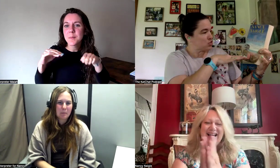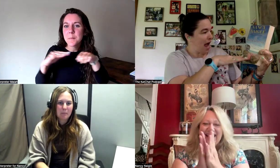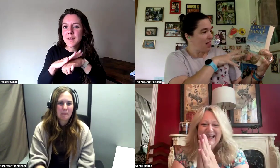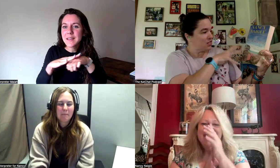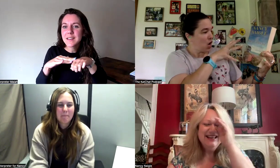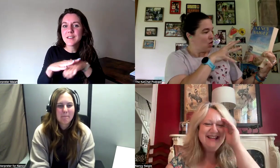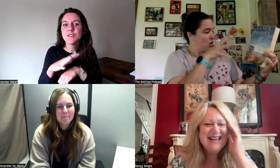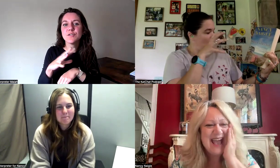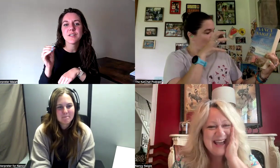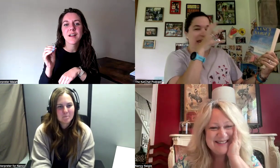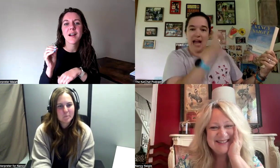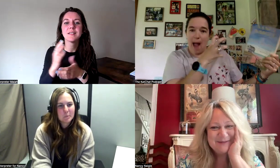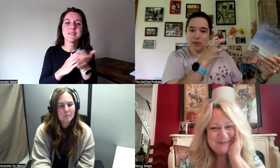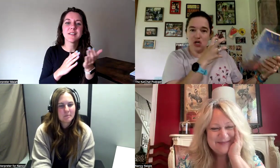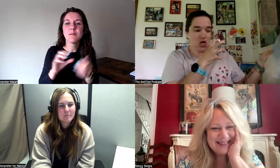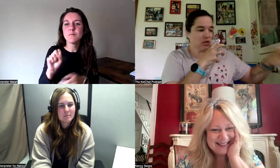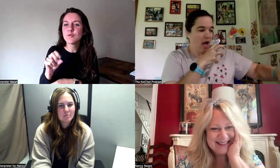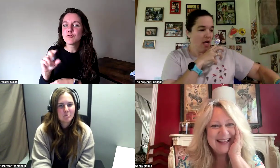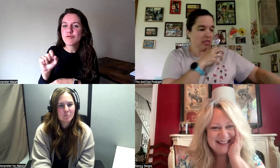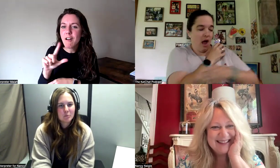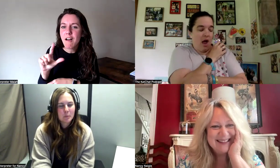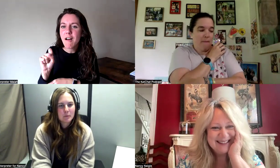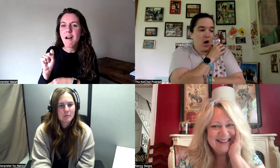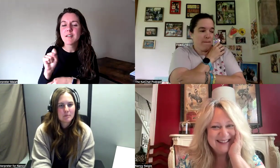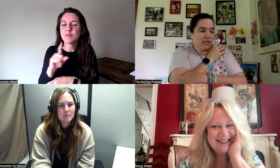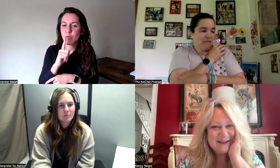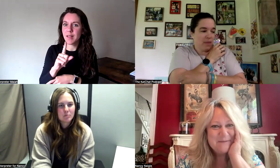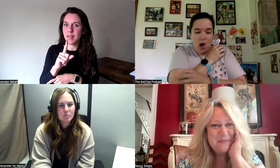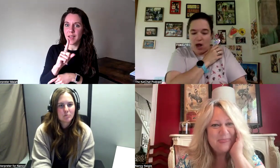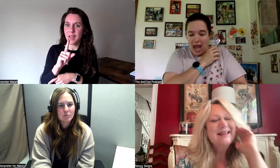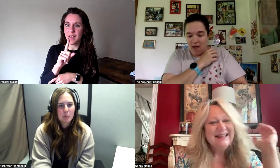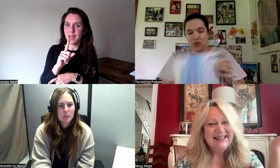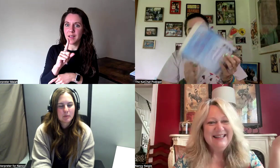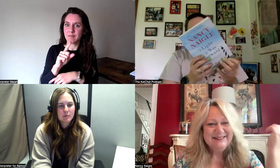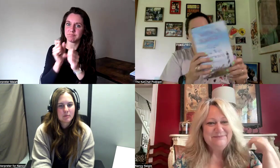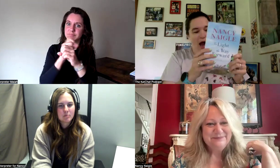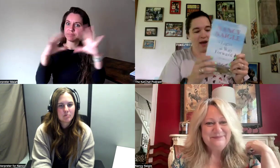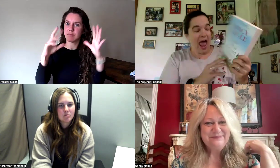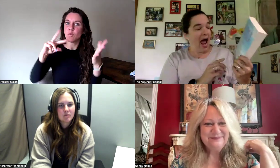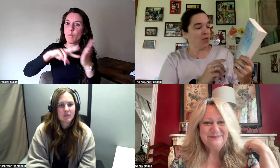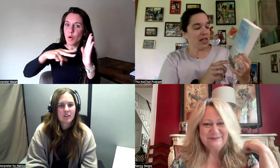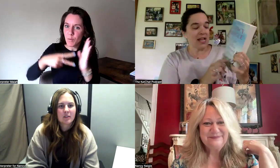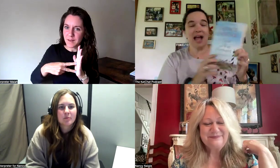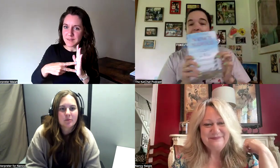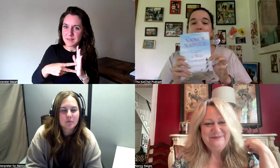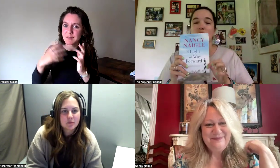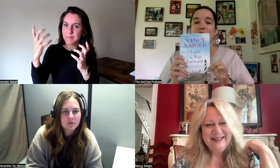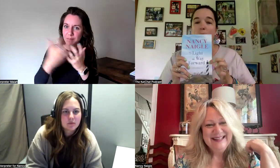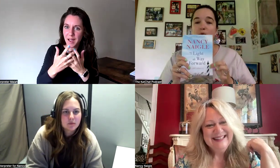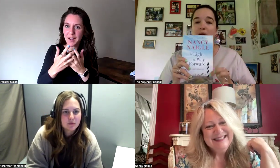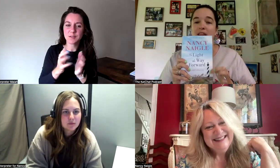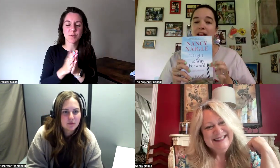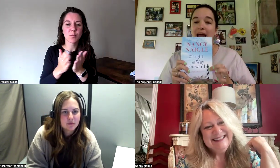and some shells that I really captured the purpose of the book. And for this one, I really like how